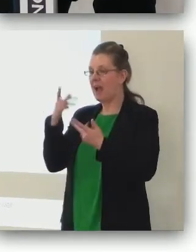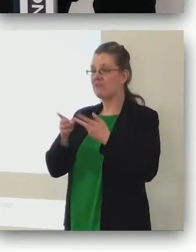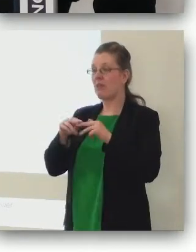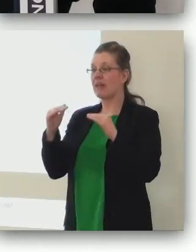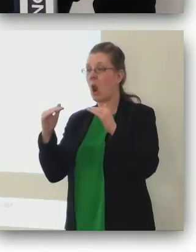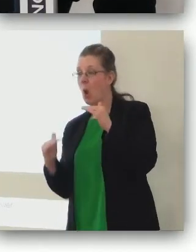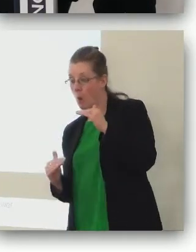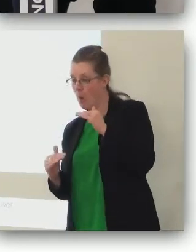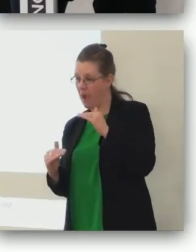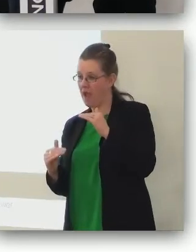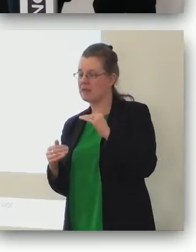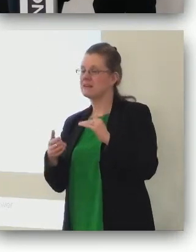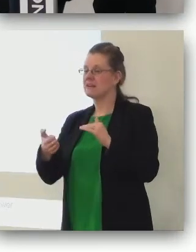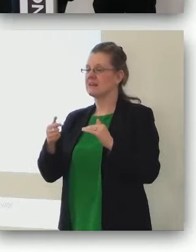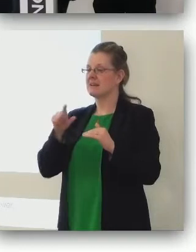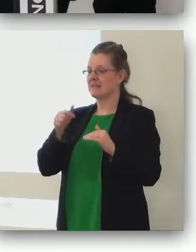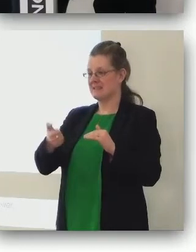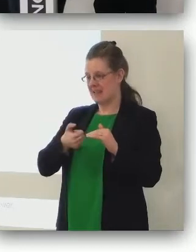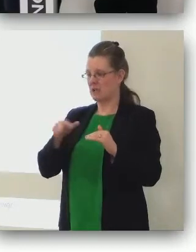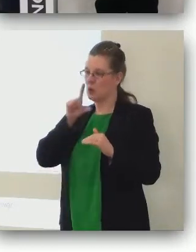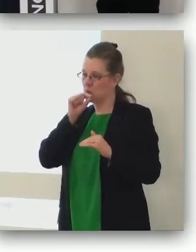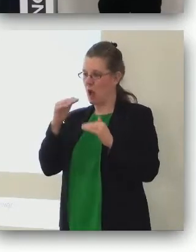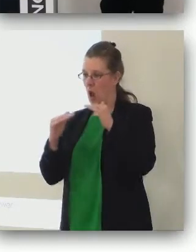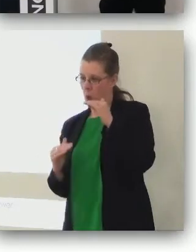lower, text or tweet lower.